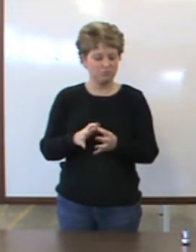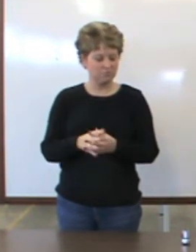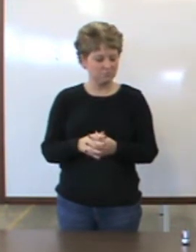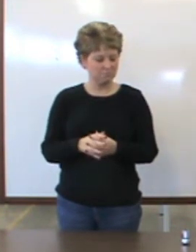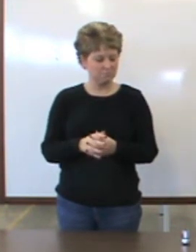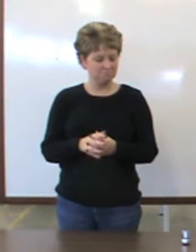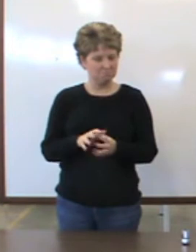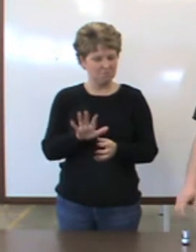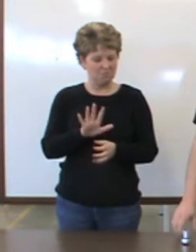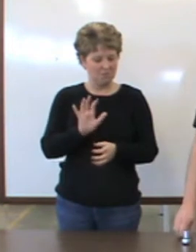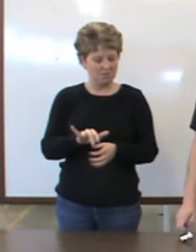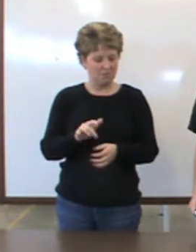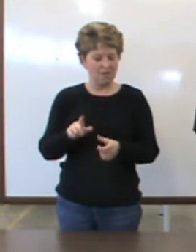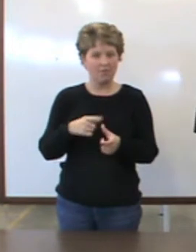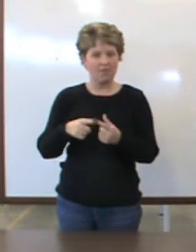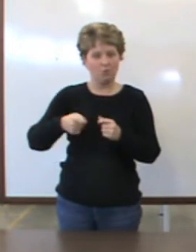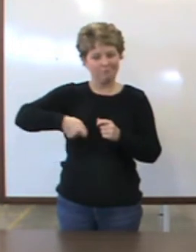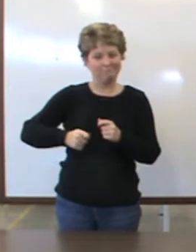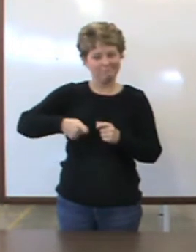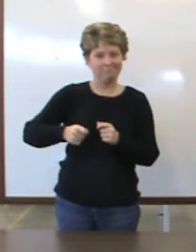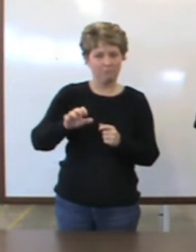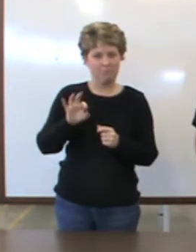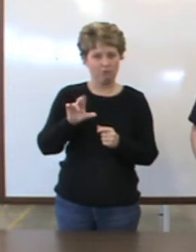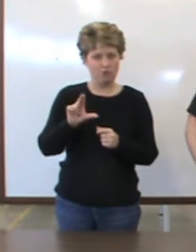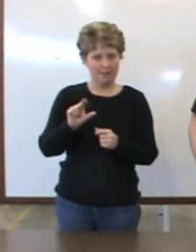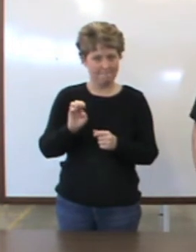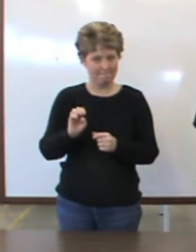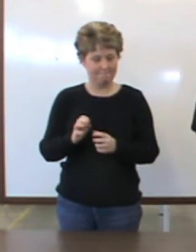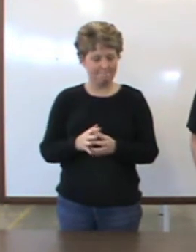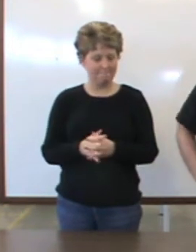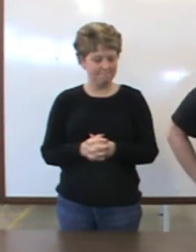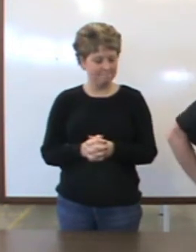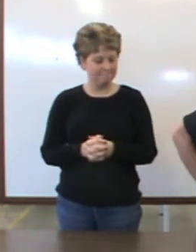About right there, and then I will tighten the frame.